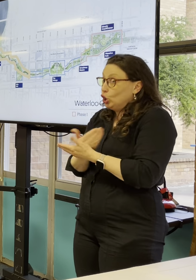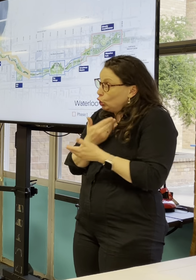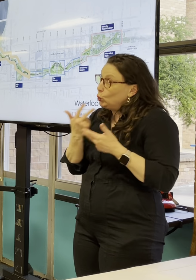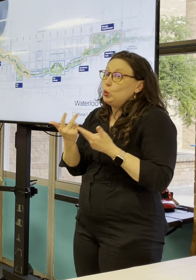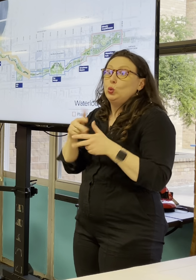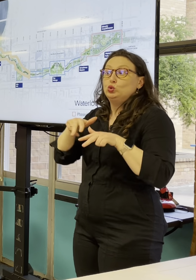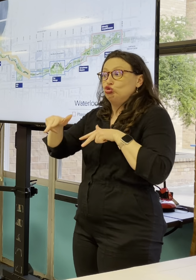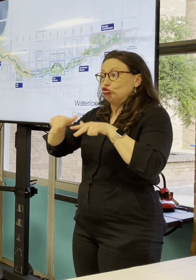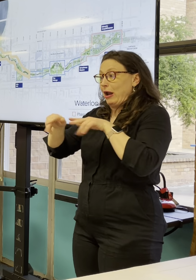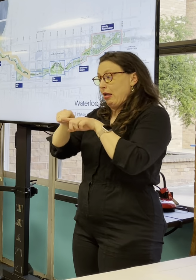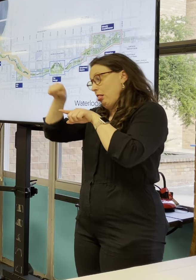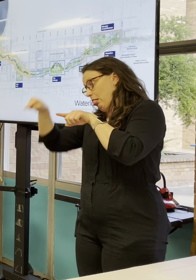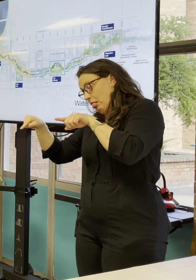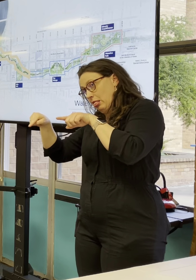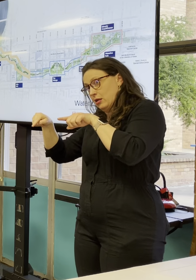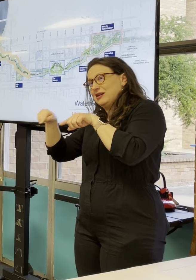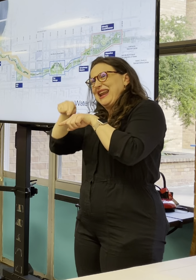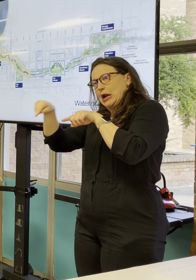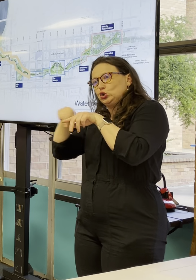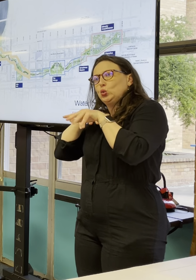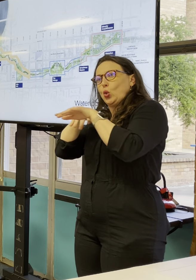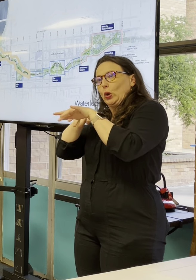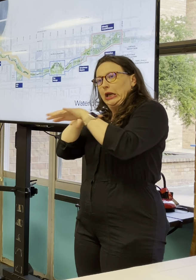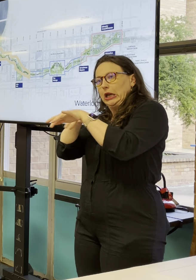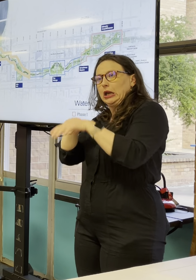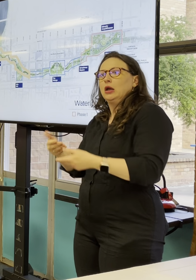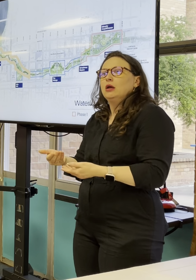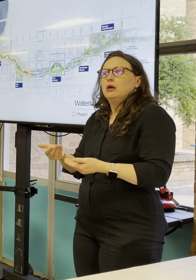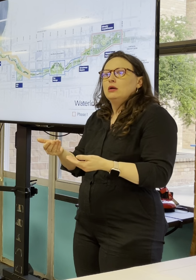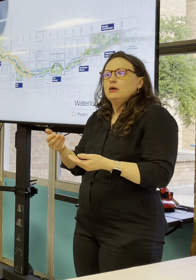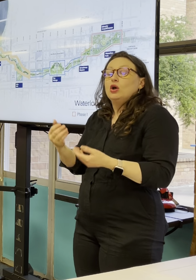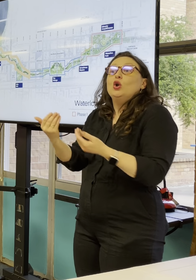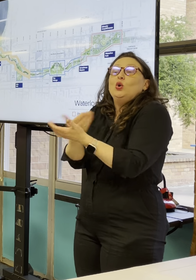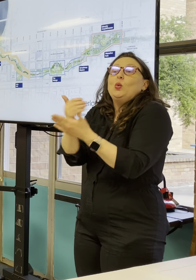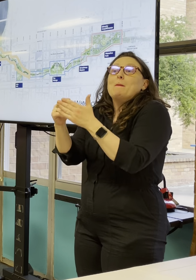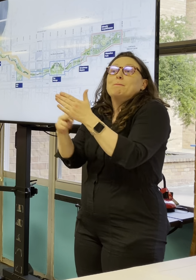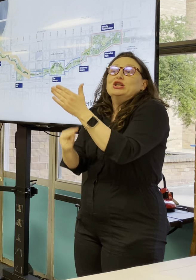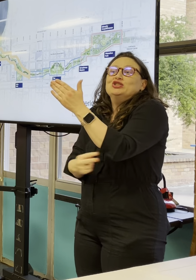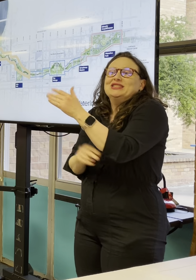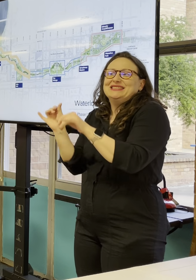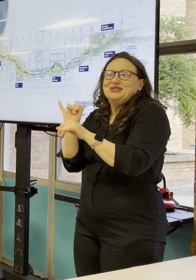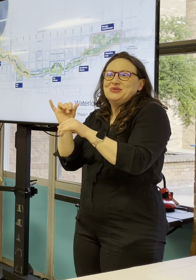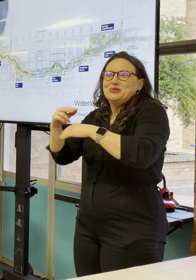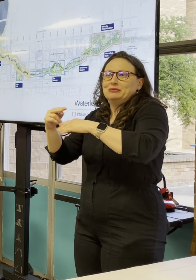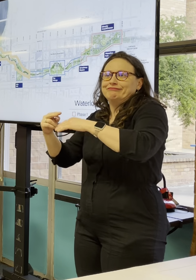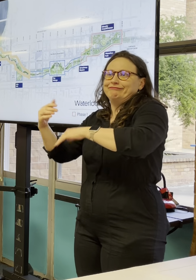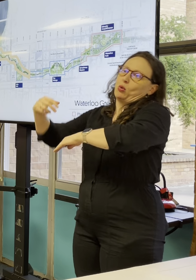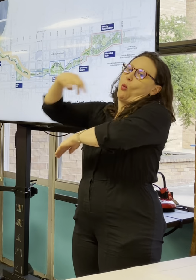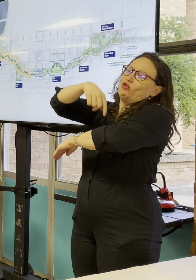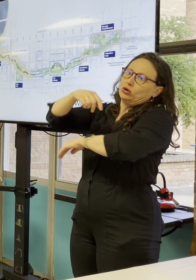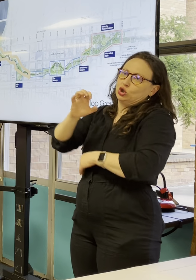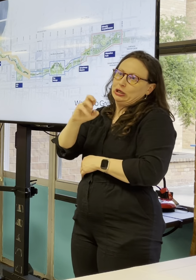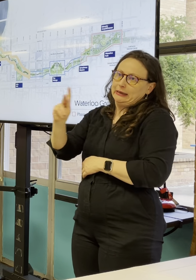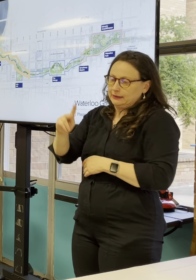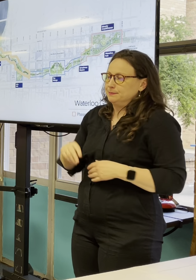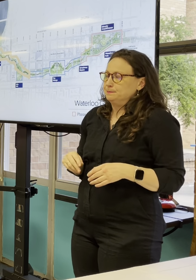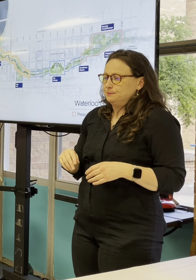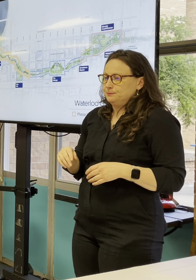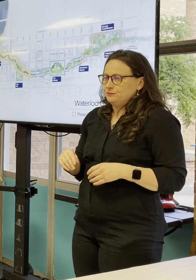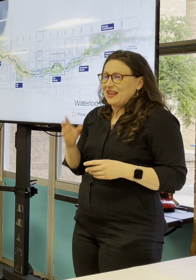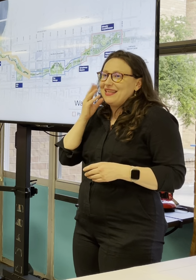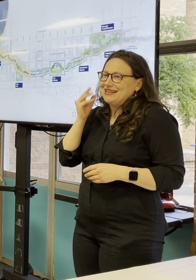creek, and some new bridges connecting over the creek. The experience along the confluence